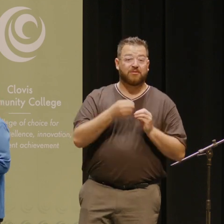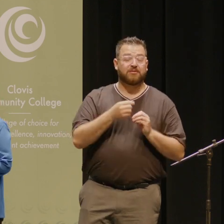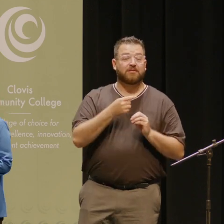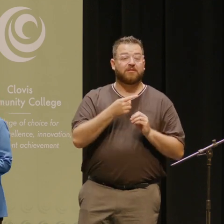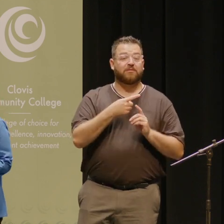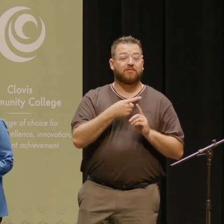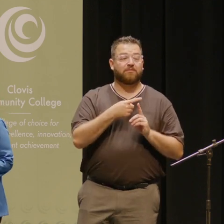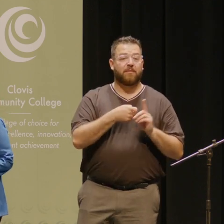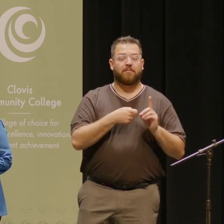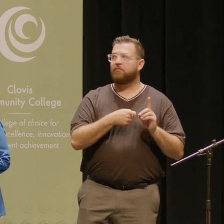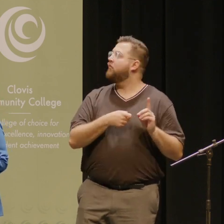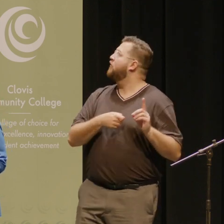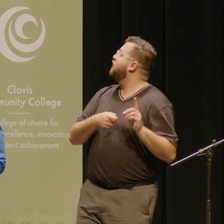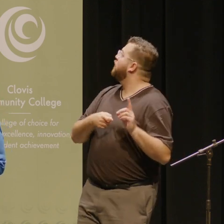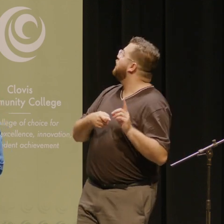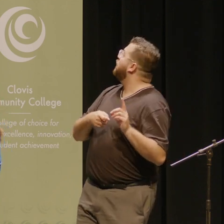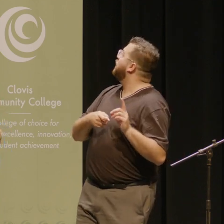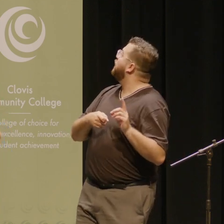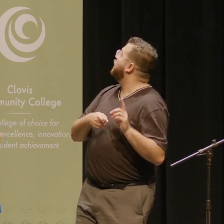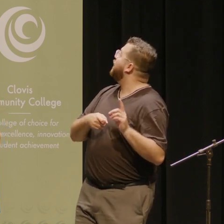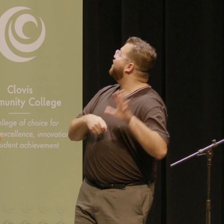9 p.m. when we know they're off work.